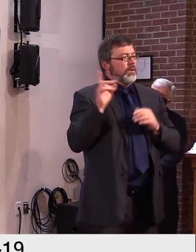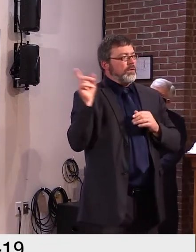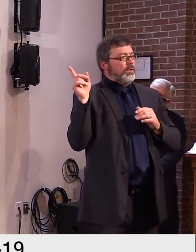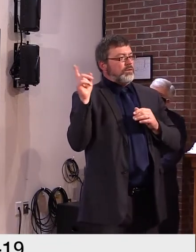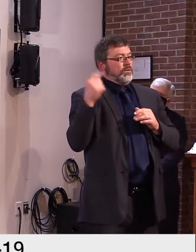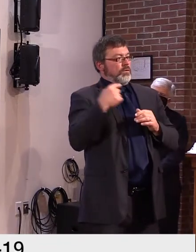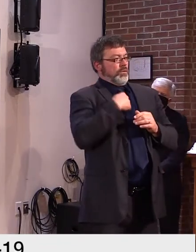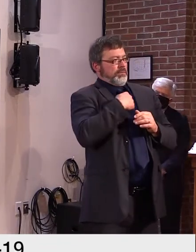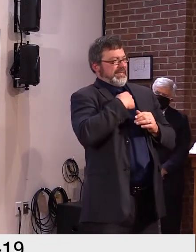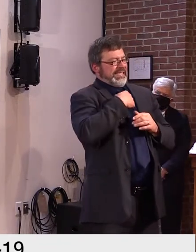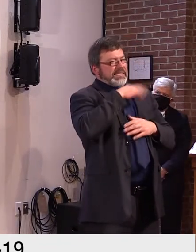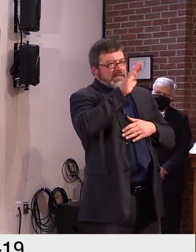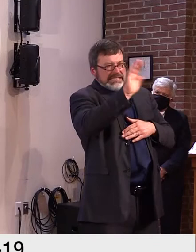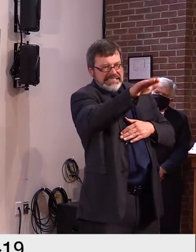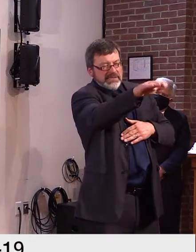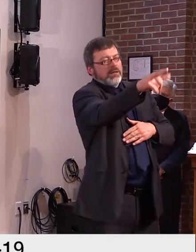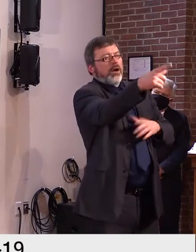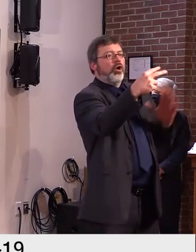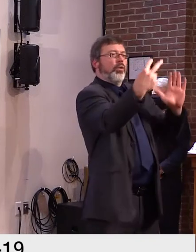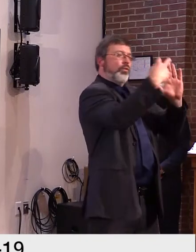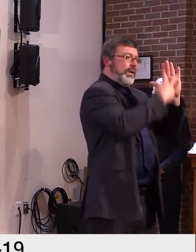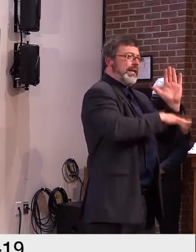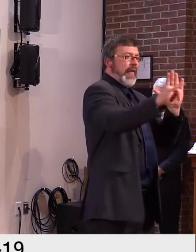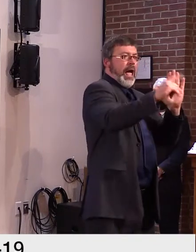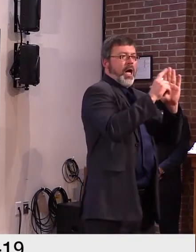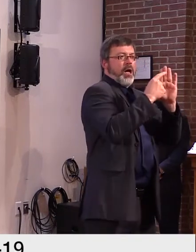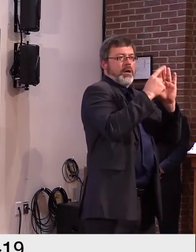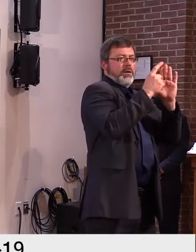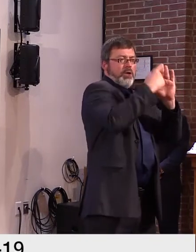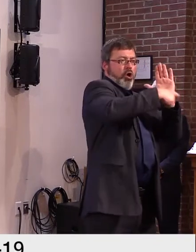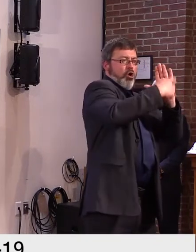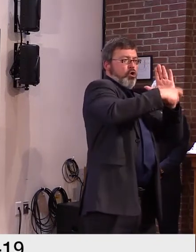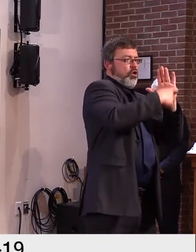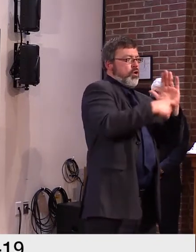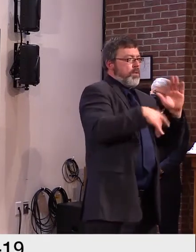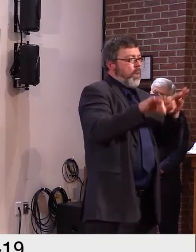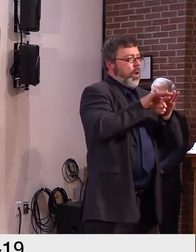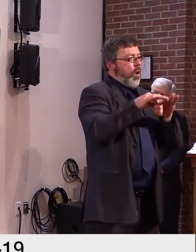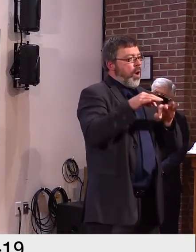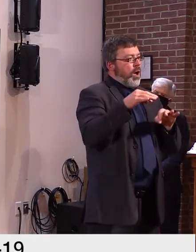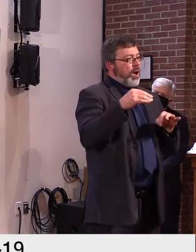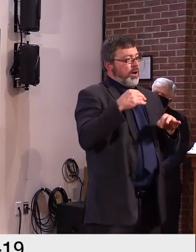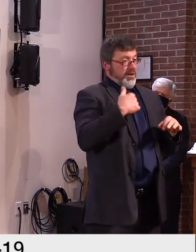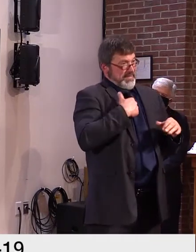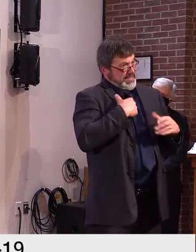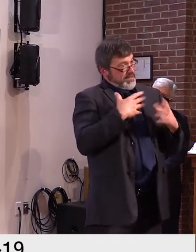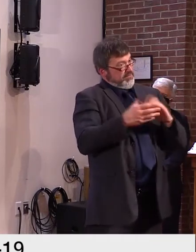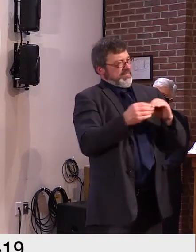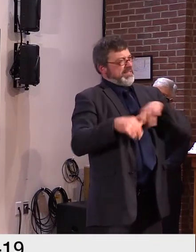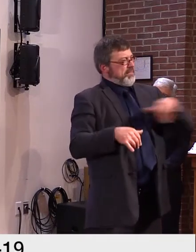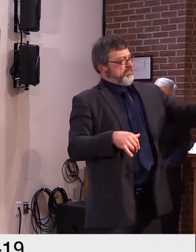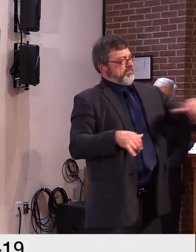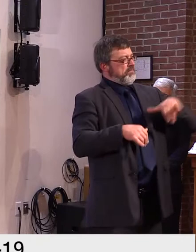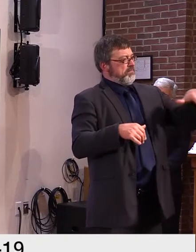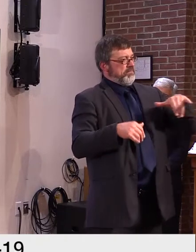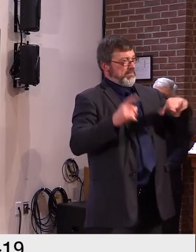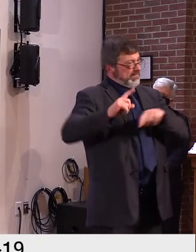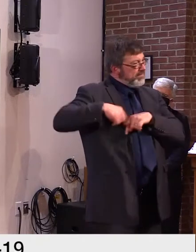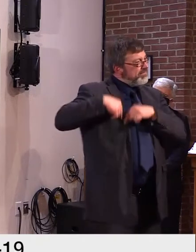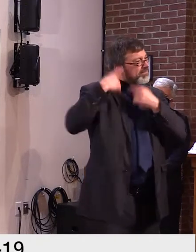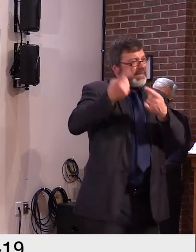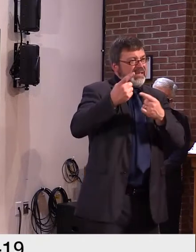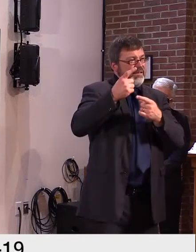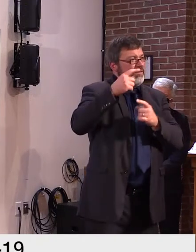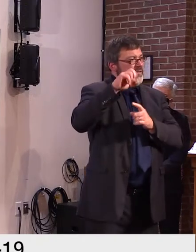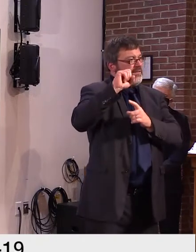because it's essentially what we've been saying in Vermont historically and currently. regarding the antigen